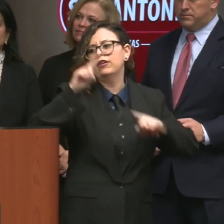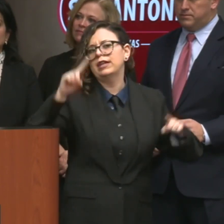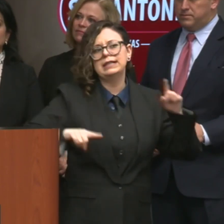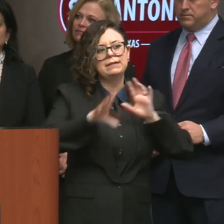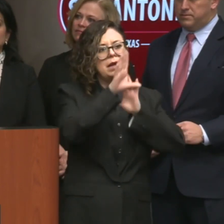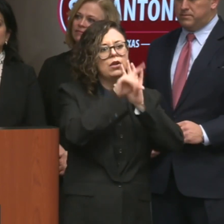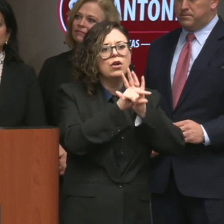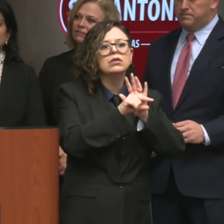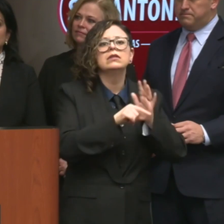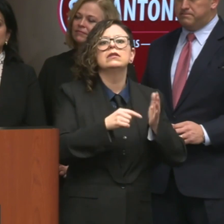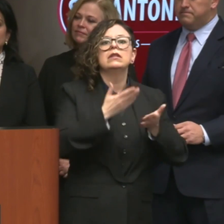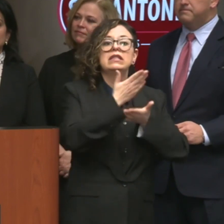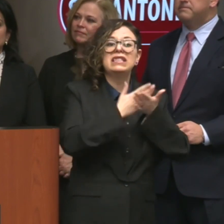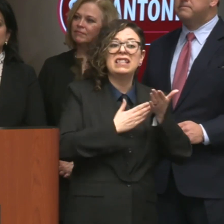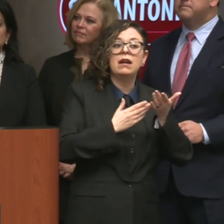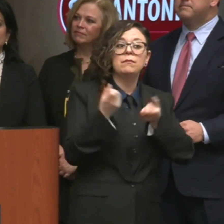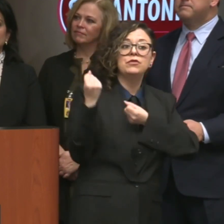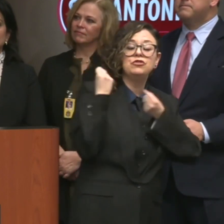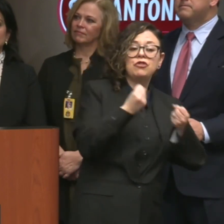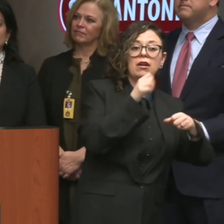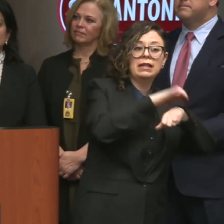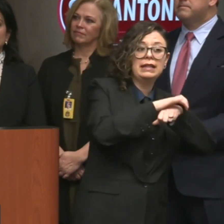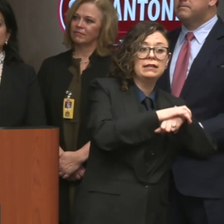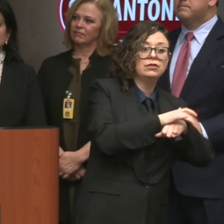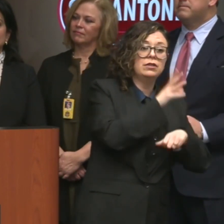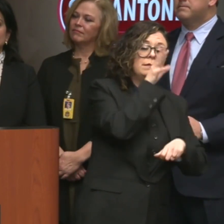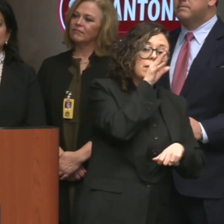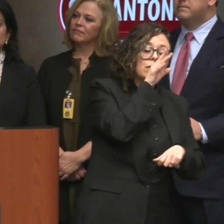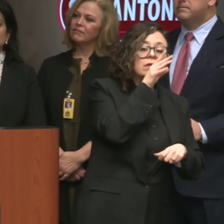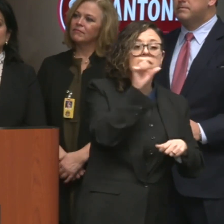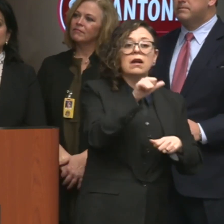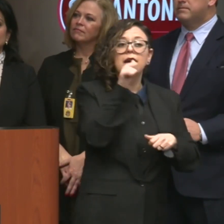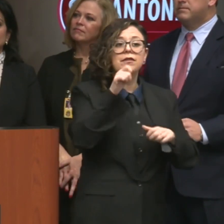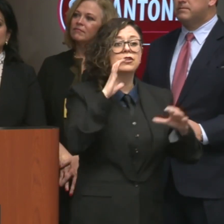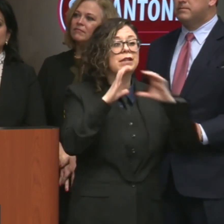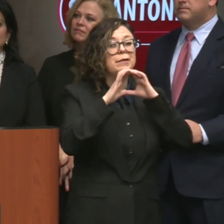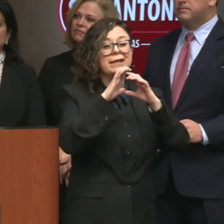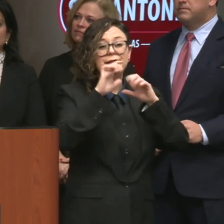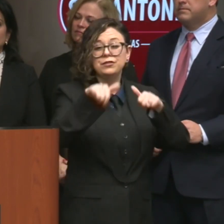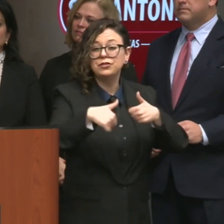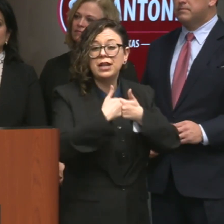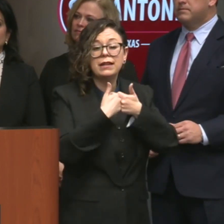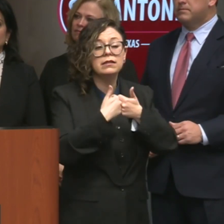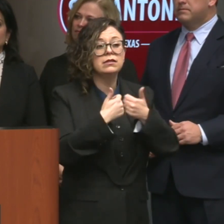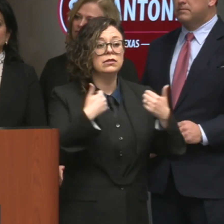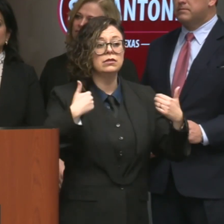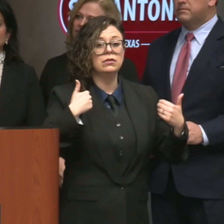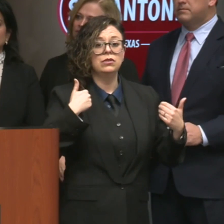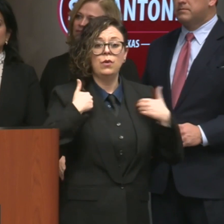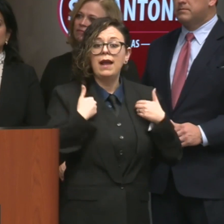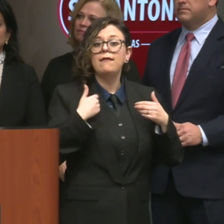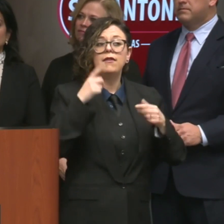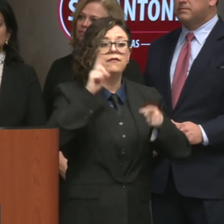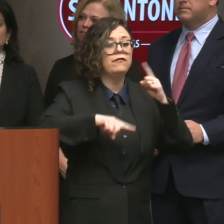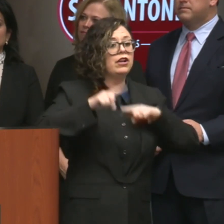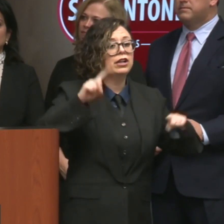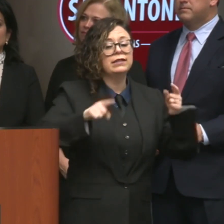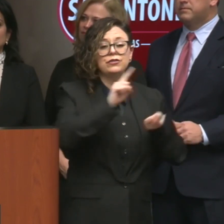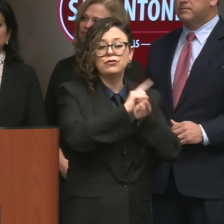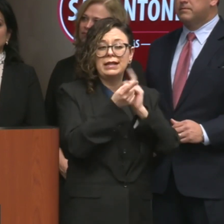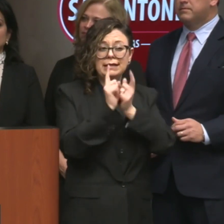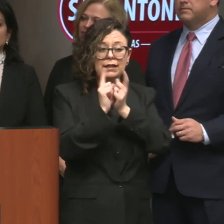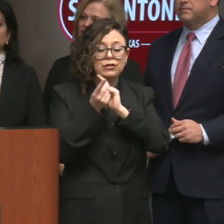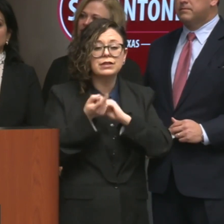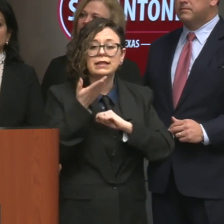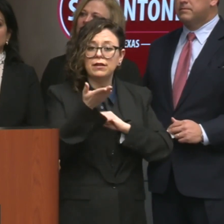them are very strong English speakers. Some of them have communications challenges, so we have translators on site who are helping us communicate with